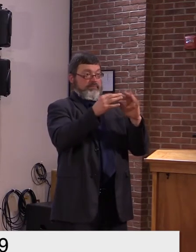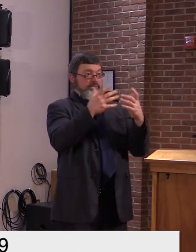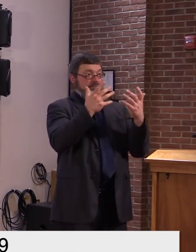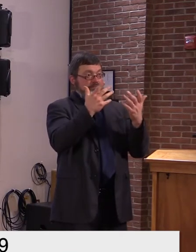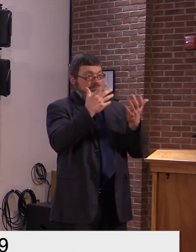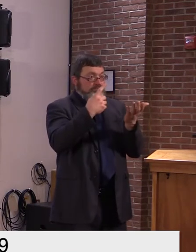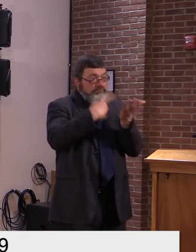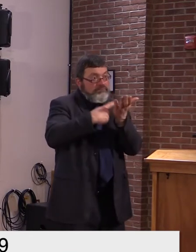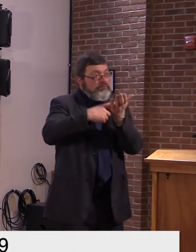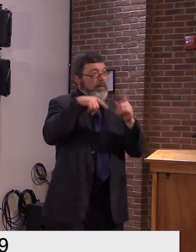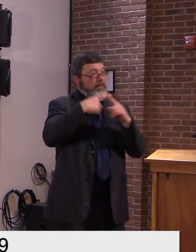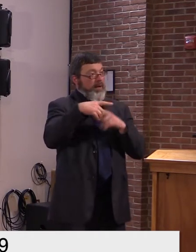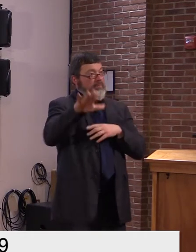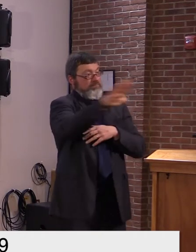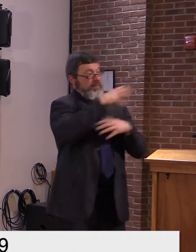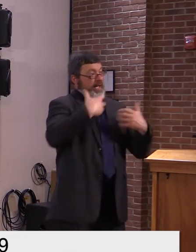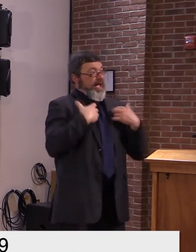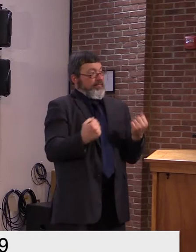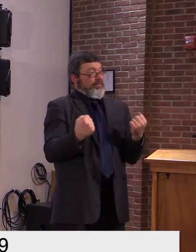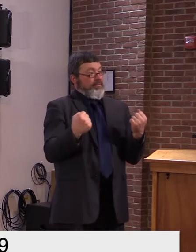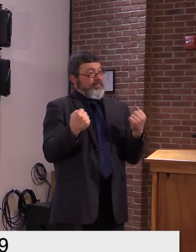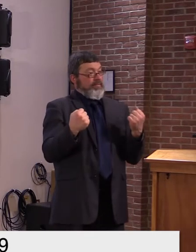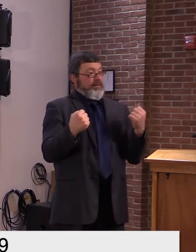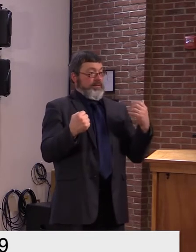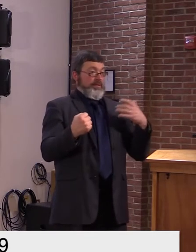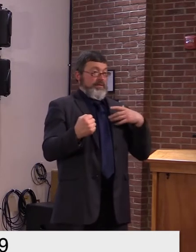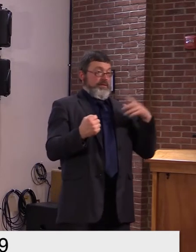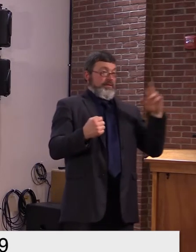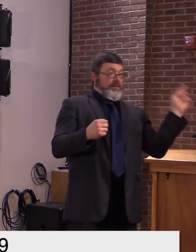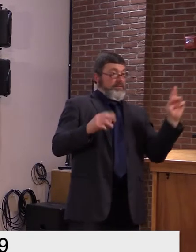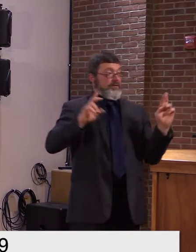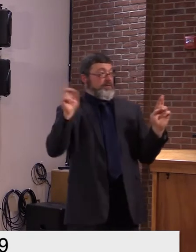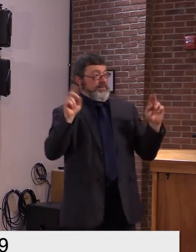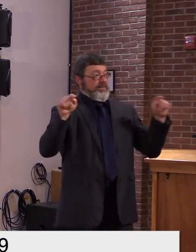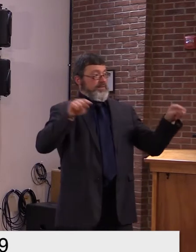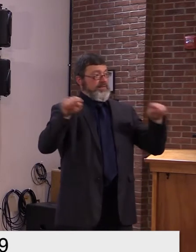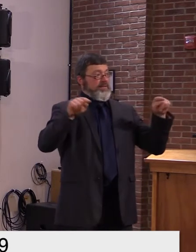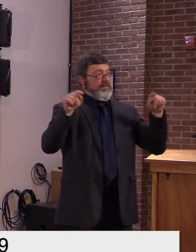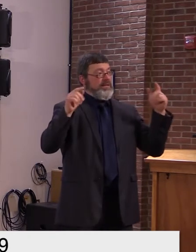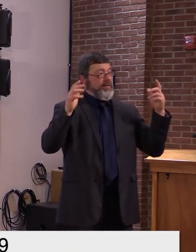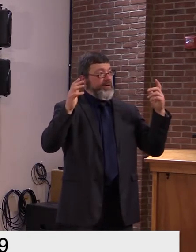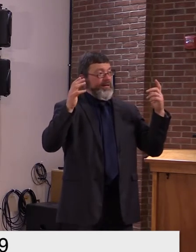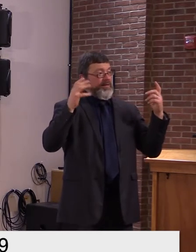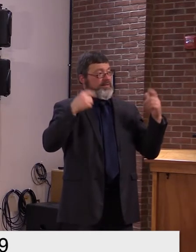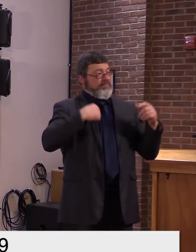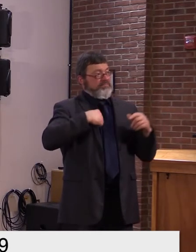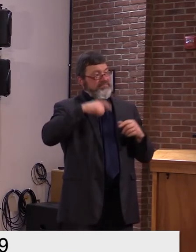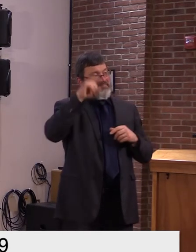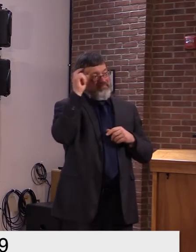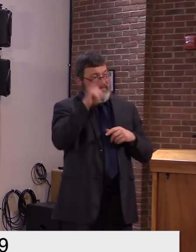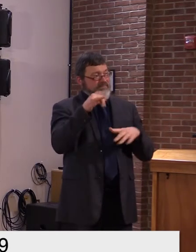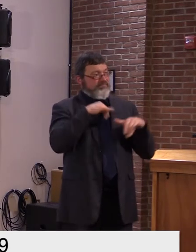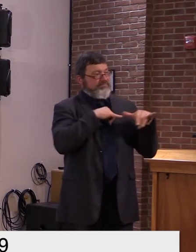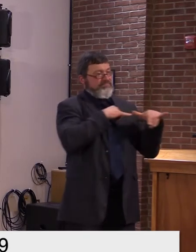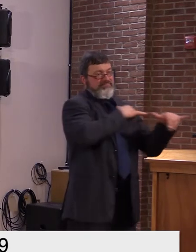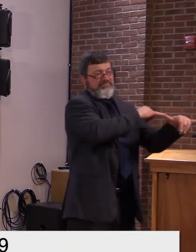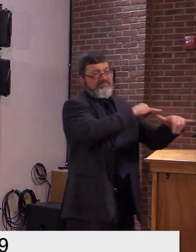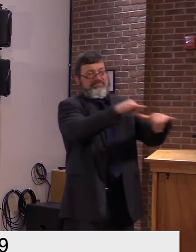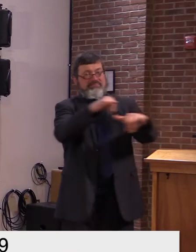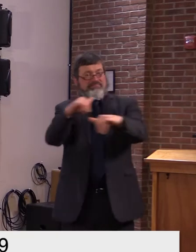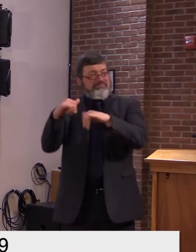Democrat who's serving Vermont or a Republican who's serving somewhere in Indiana, we have to do the same thing to help the people we